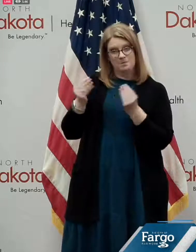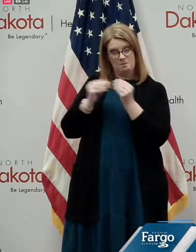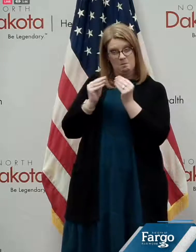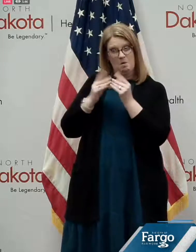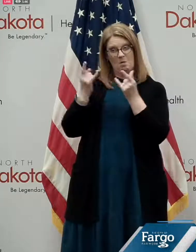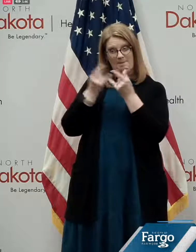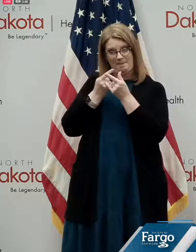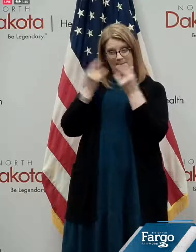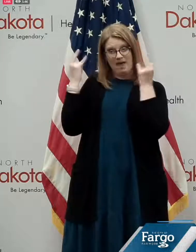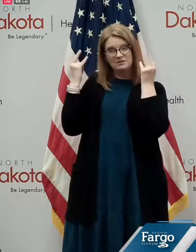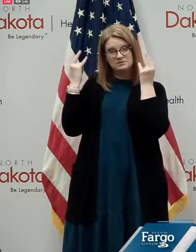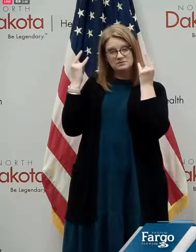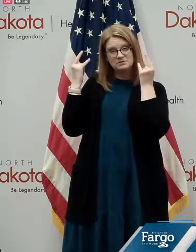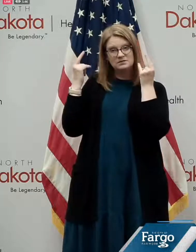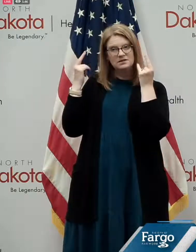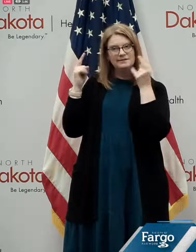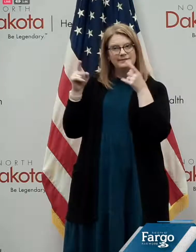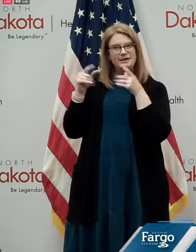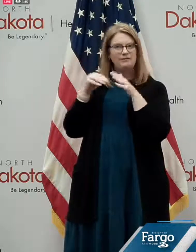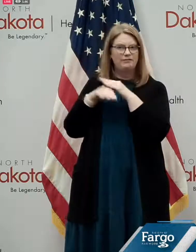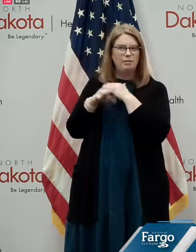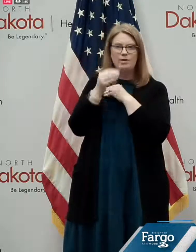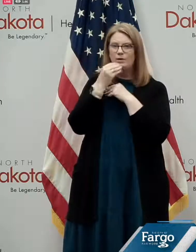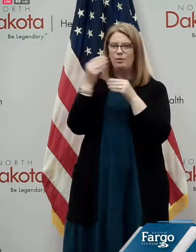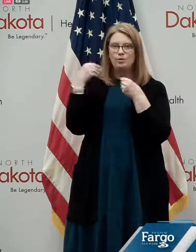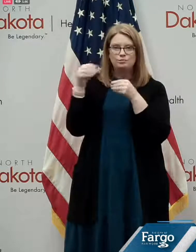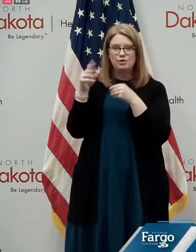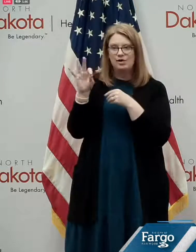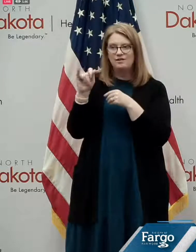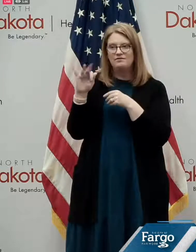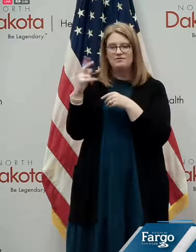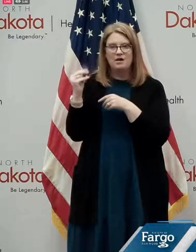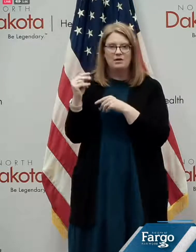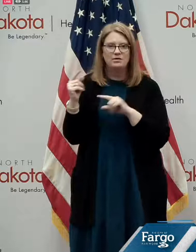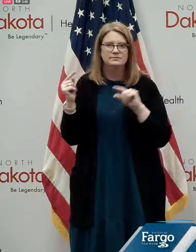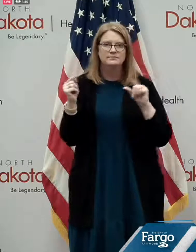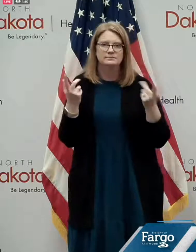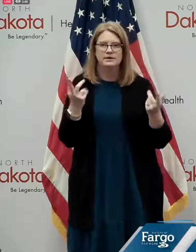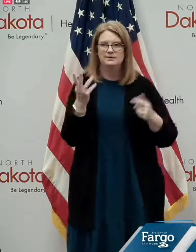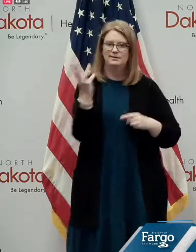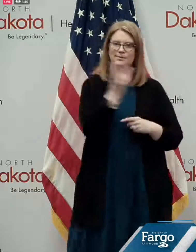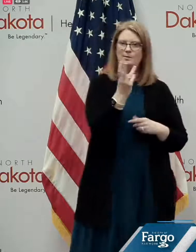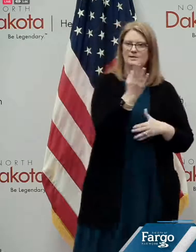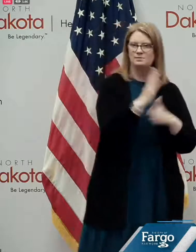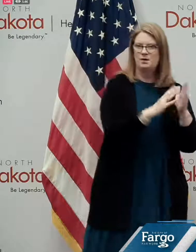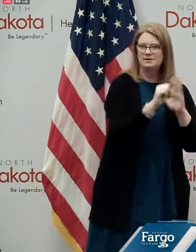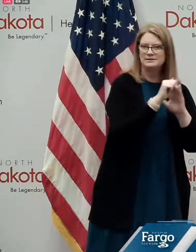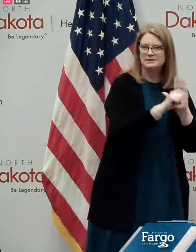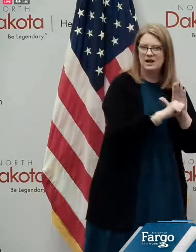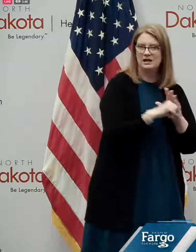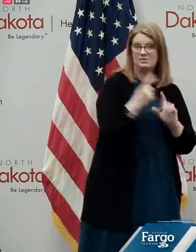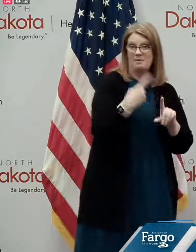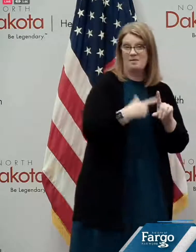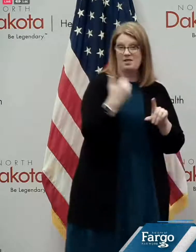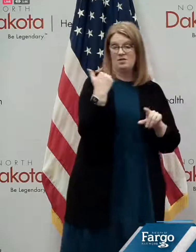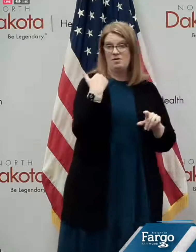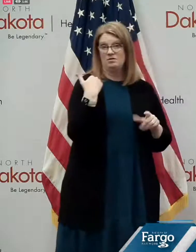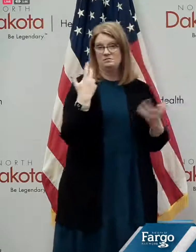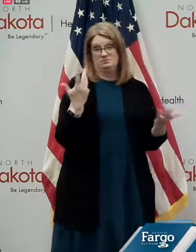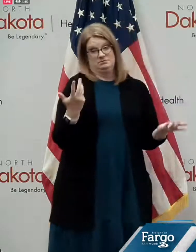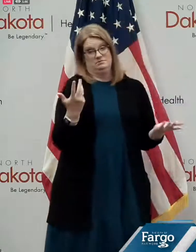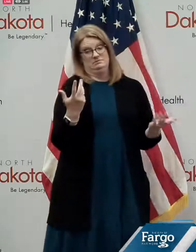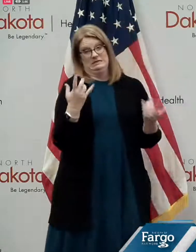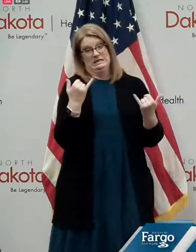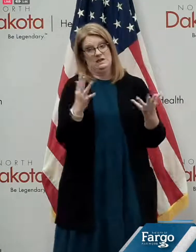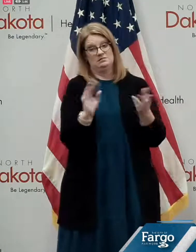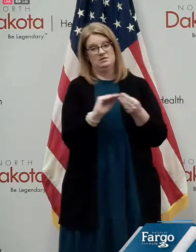masks if you were in a grocery store in Fargo than you were, in the western part of the state a month ago. And now, the